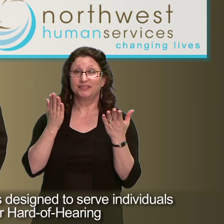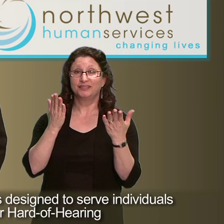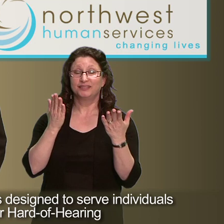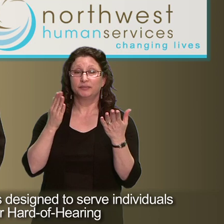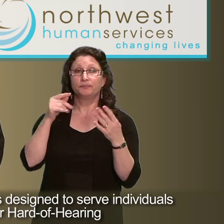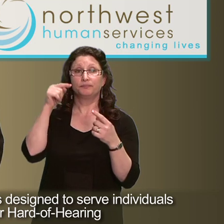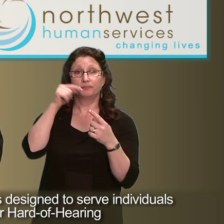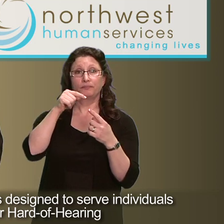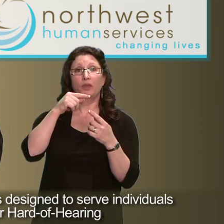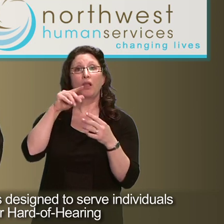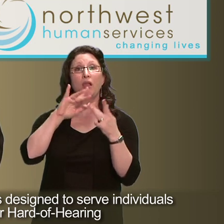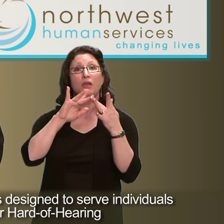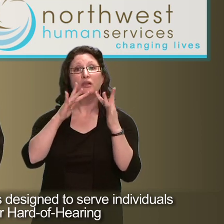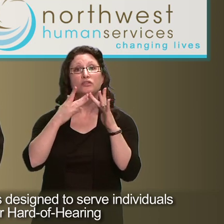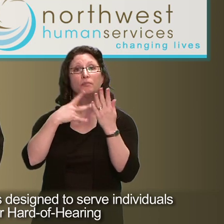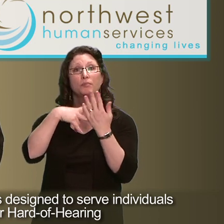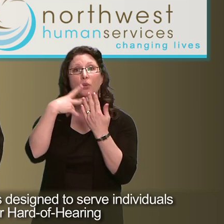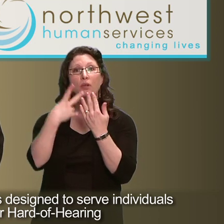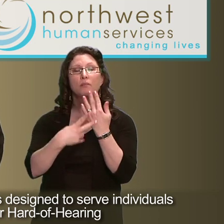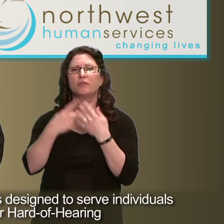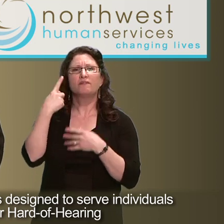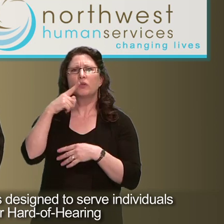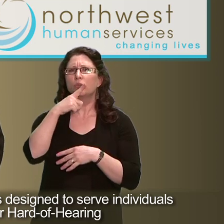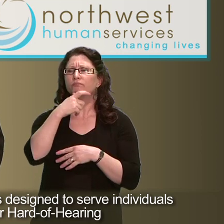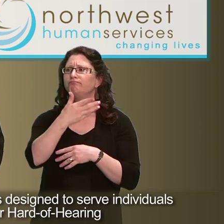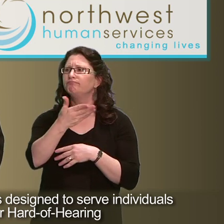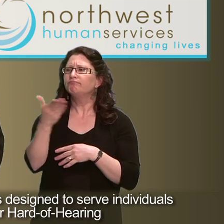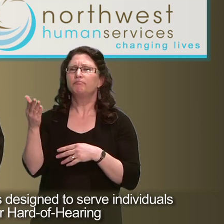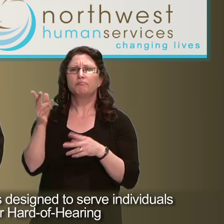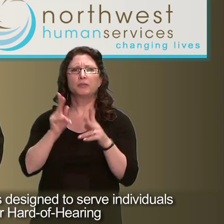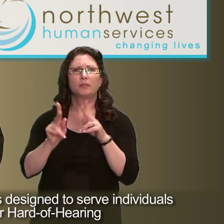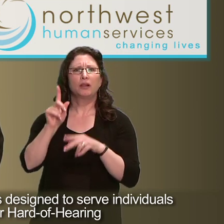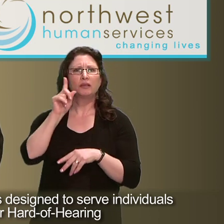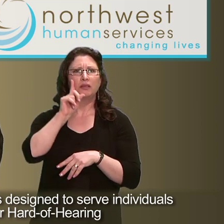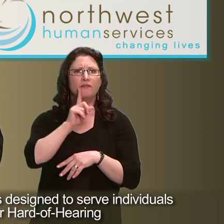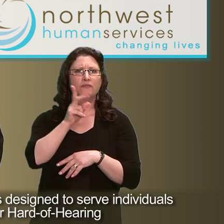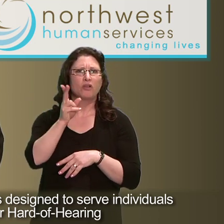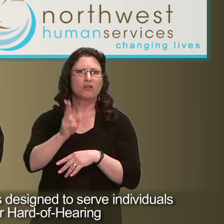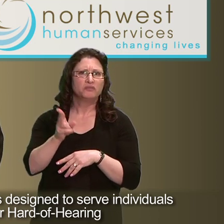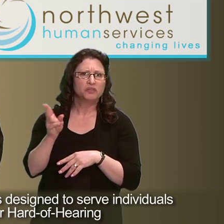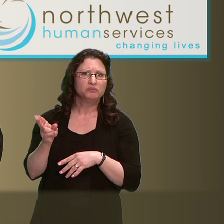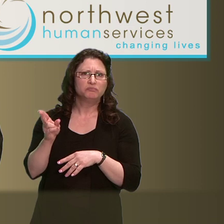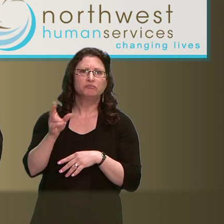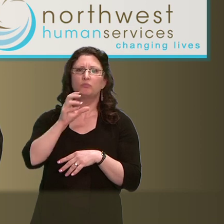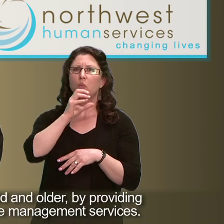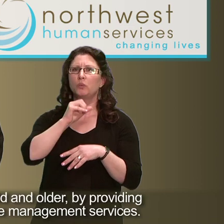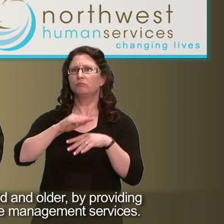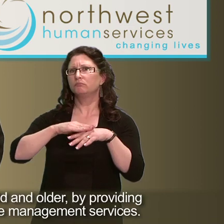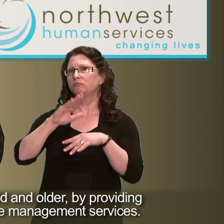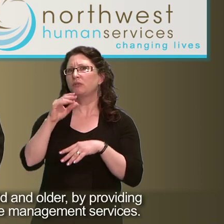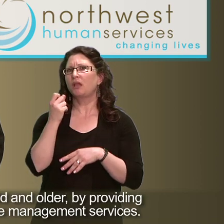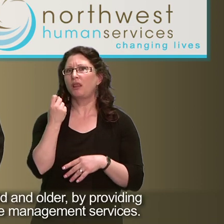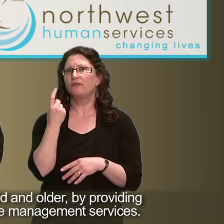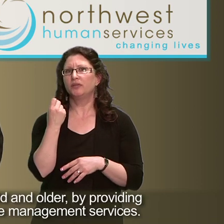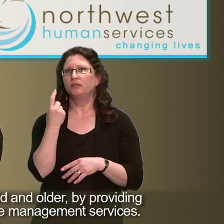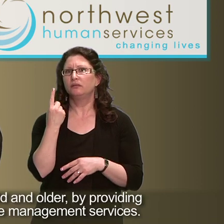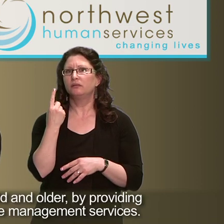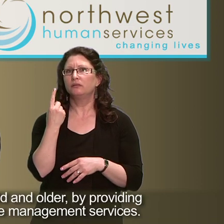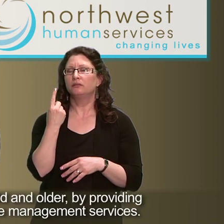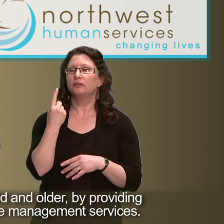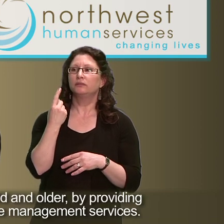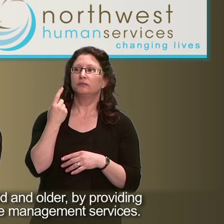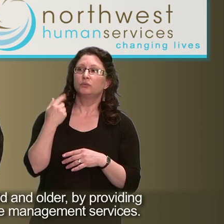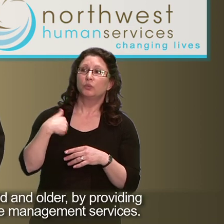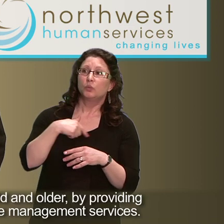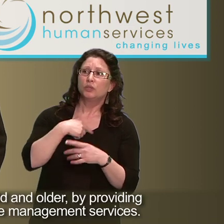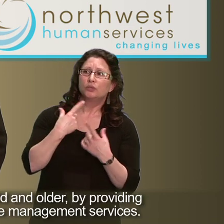The Connection Program is designed to serve individuals who are deaf or hard of hearing, ages 11 years old and